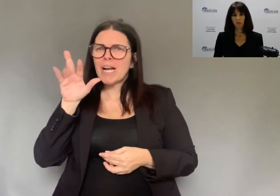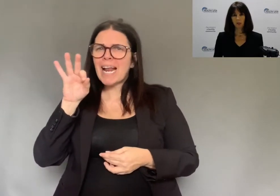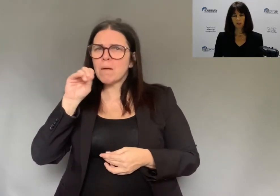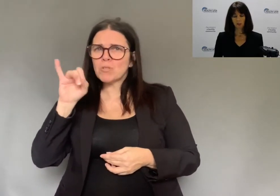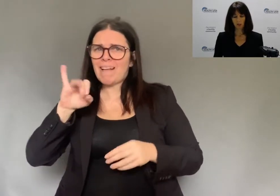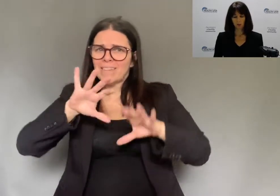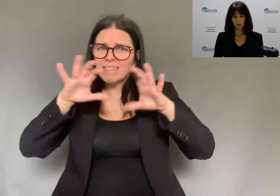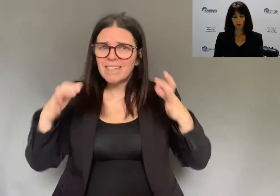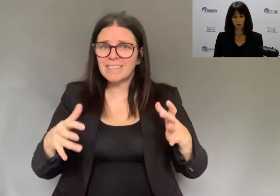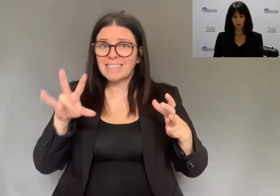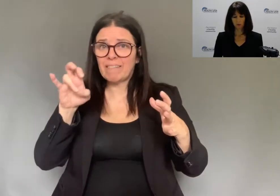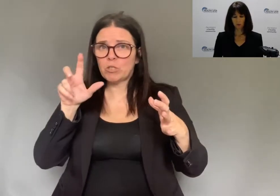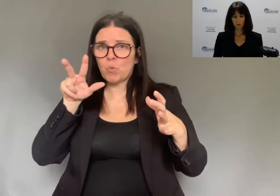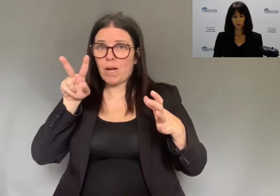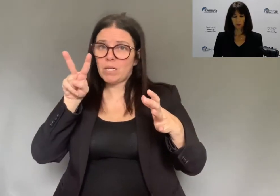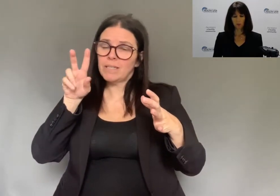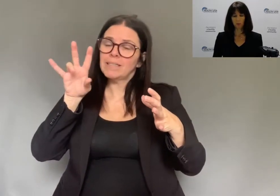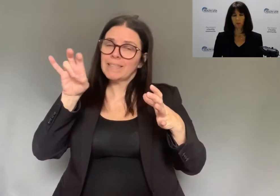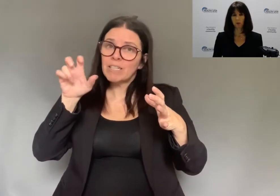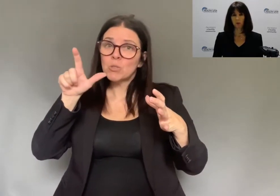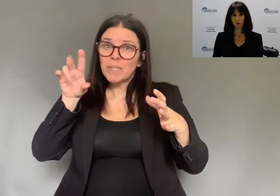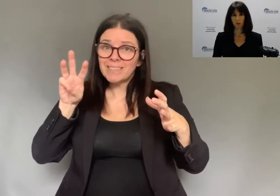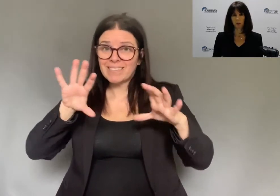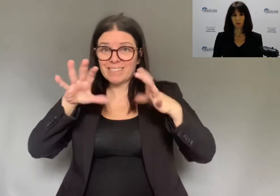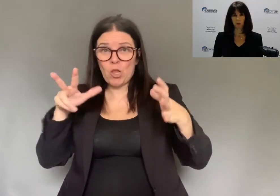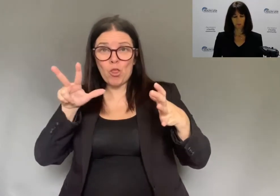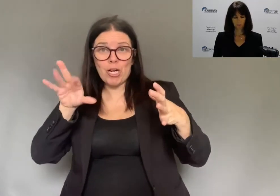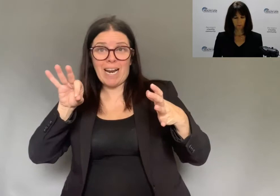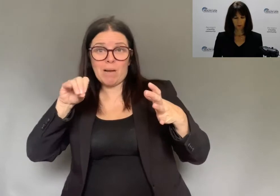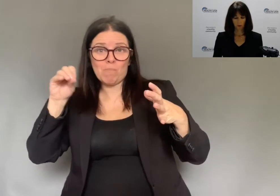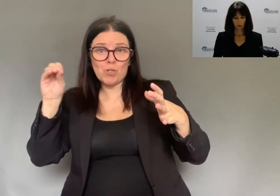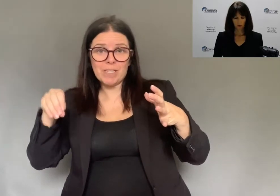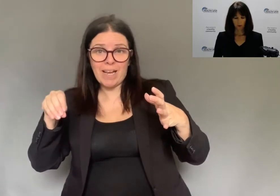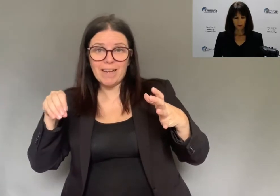275 cases have resolved, 22 people are in the hospital.